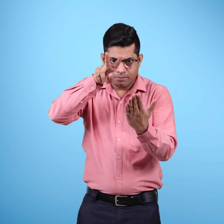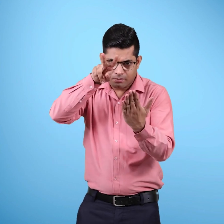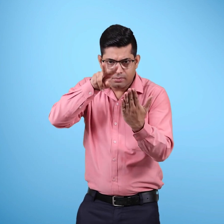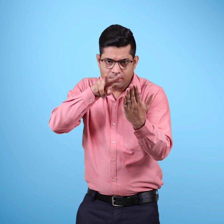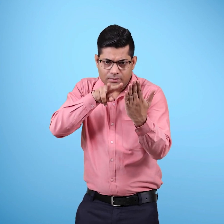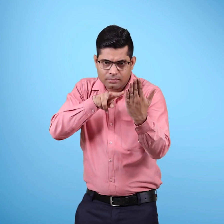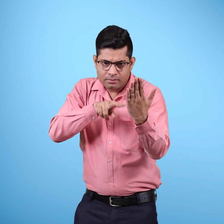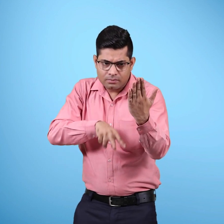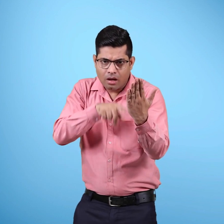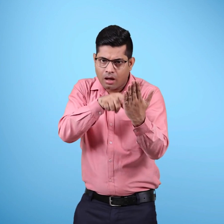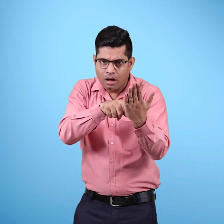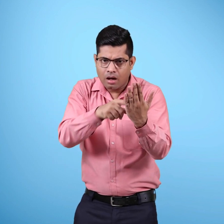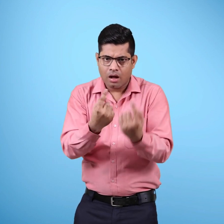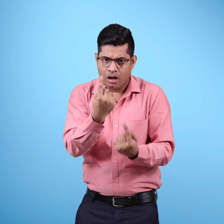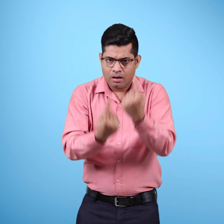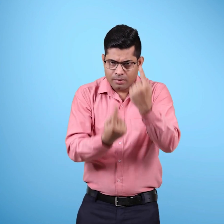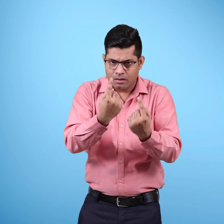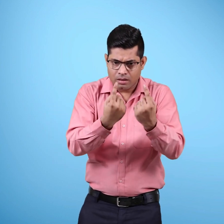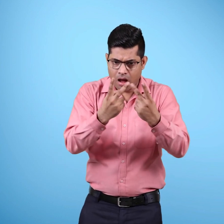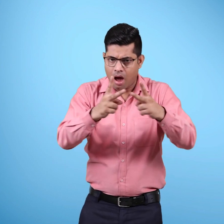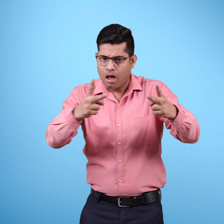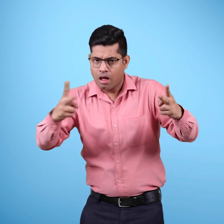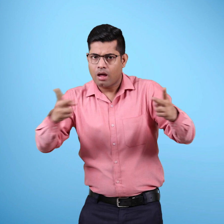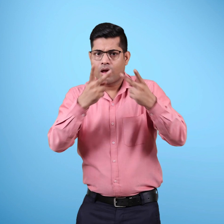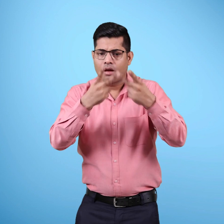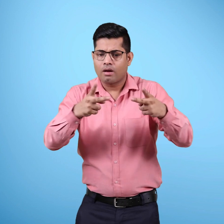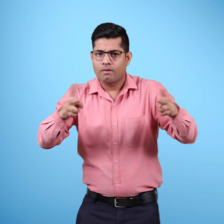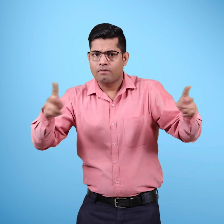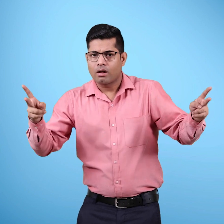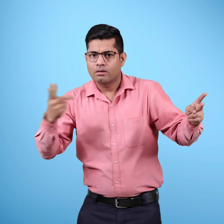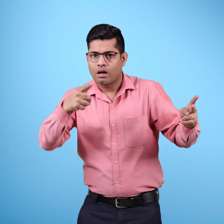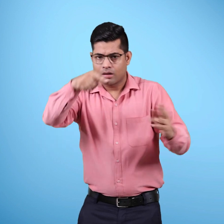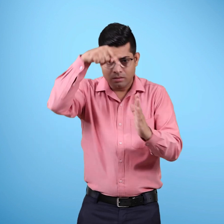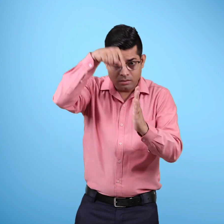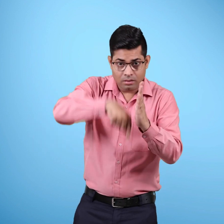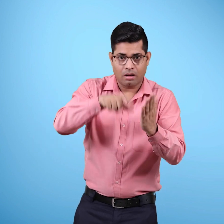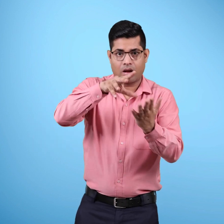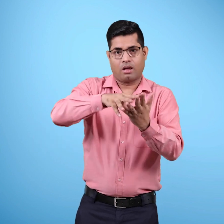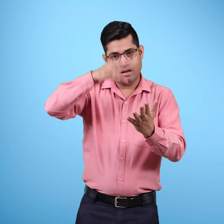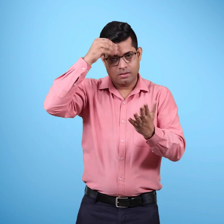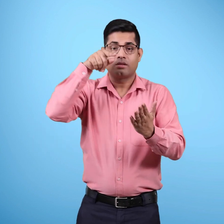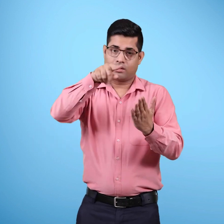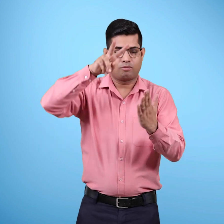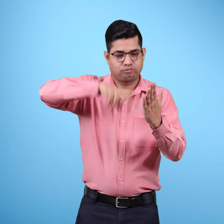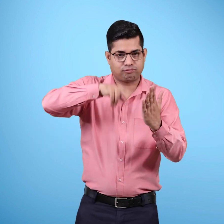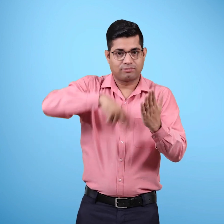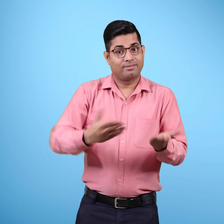This will help us understand the differences between plants of different kinds.